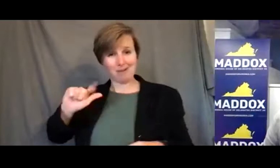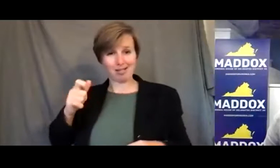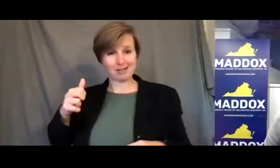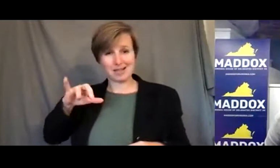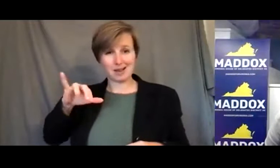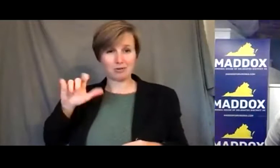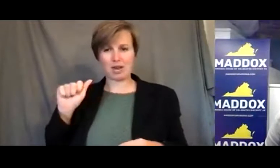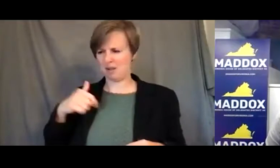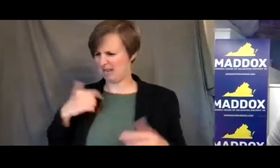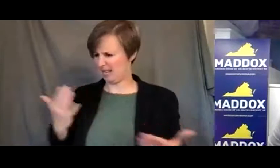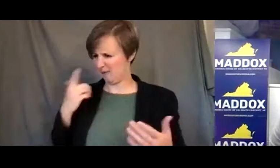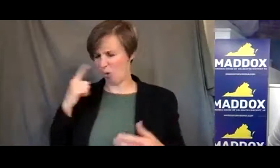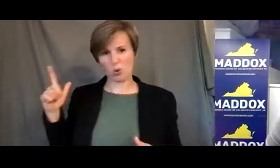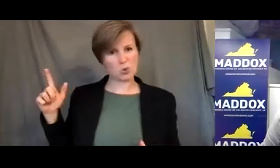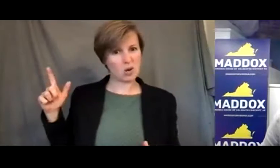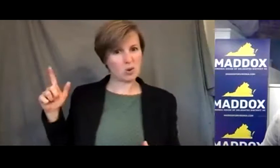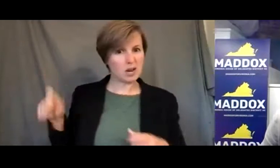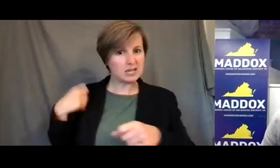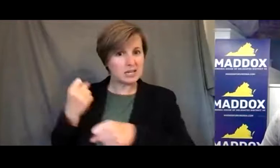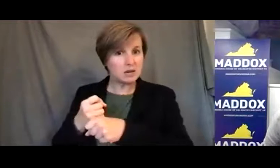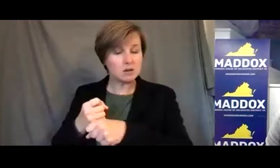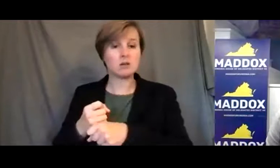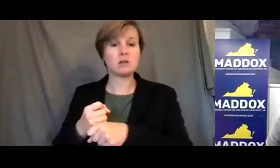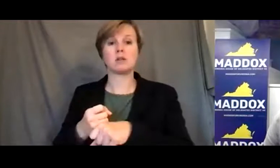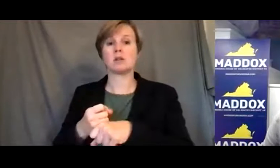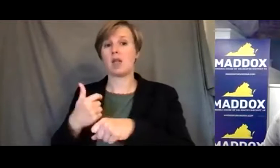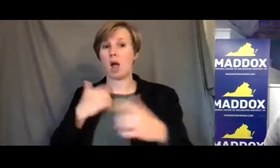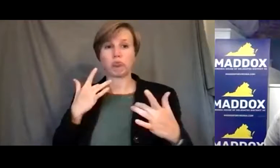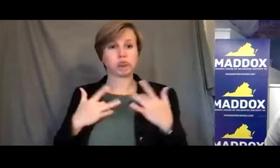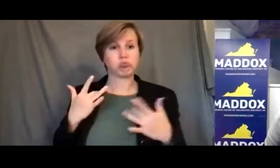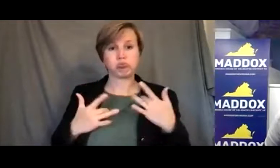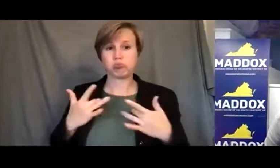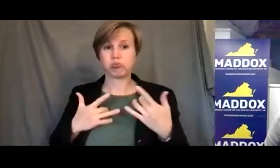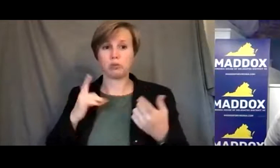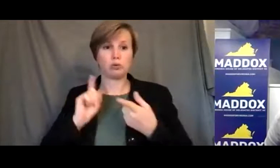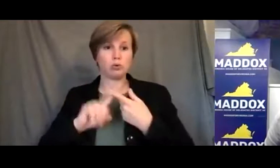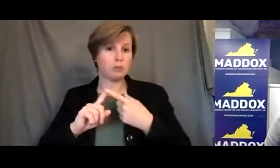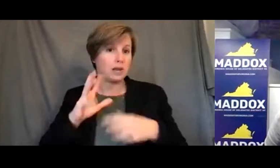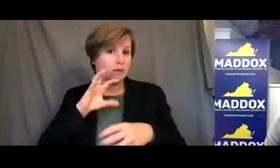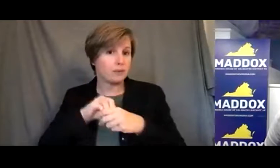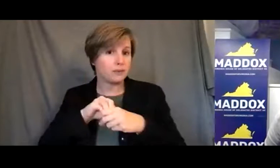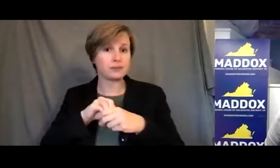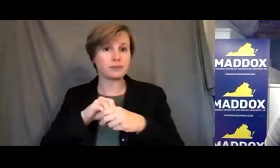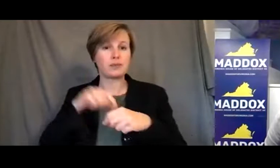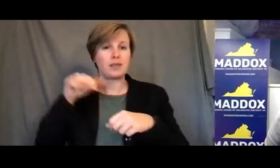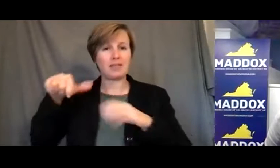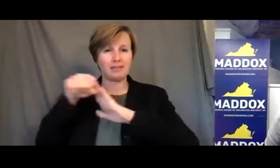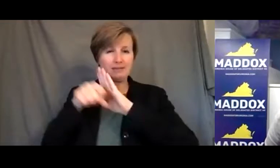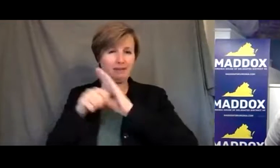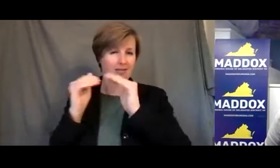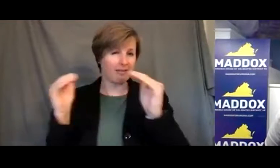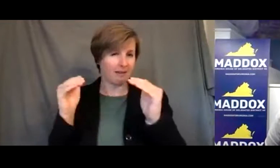for 21 years. And I'm eager to participate at the state level